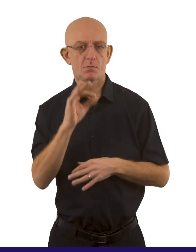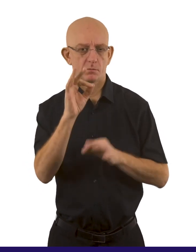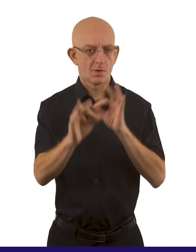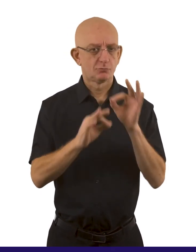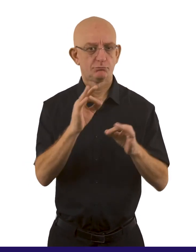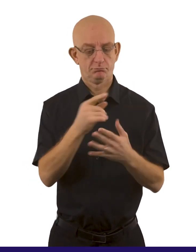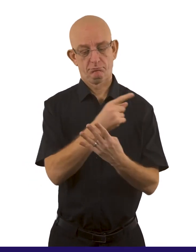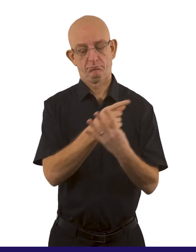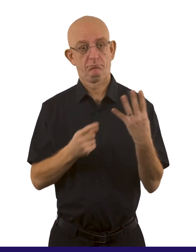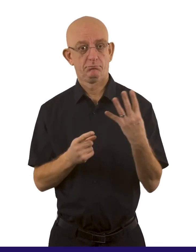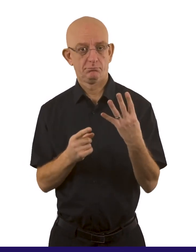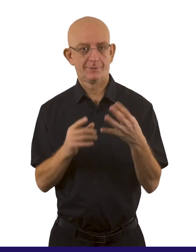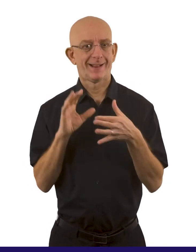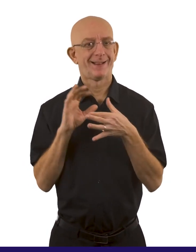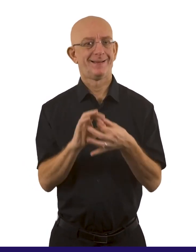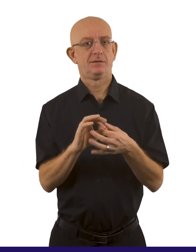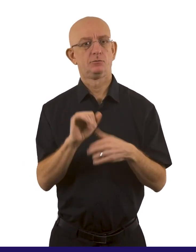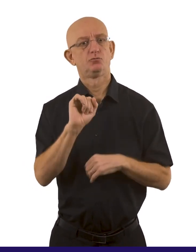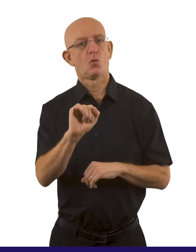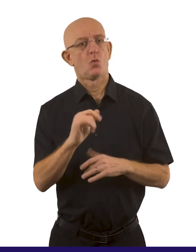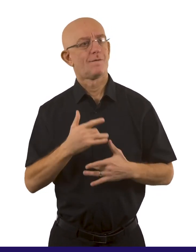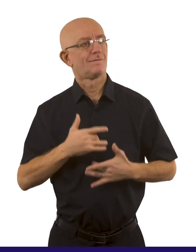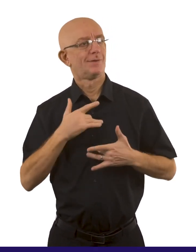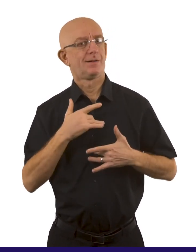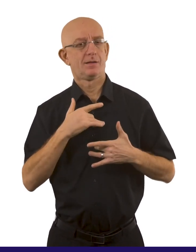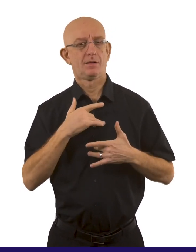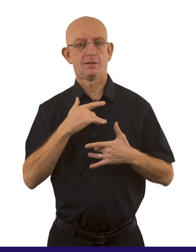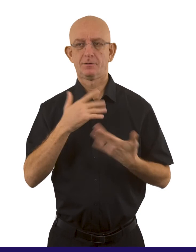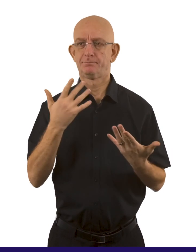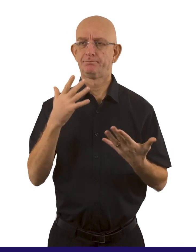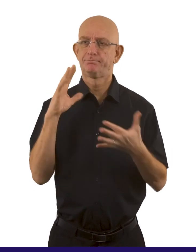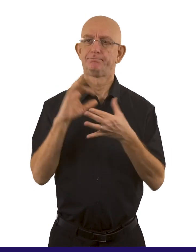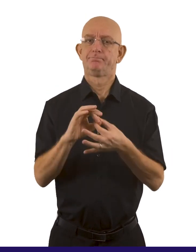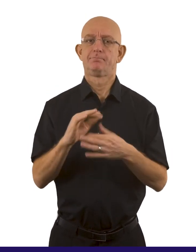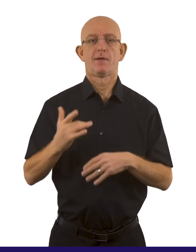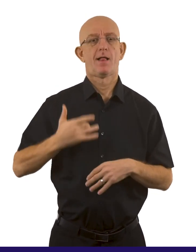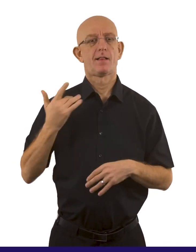Next, we would like to ask you 4 questions about your feelings on aspects of your life.